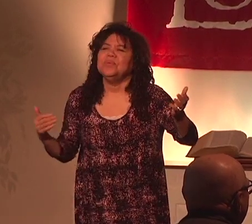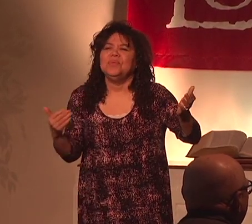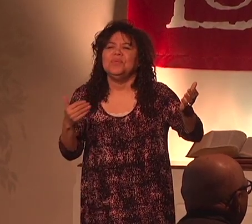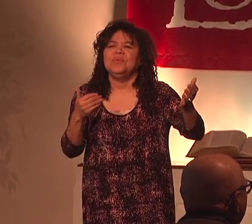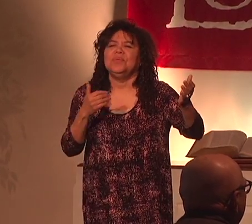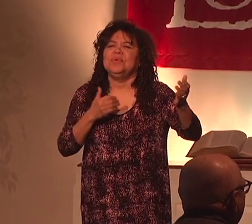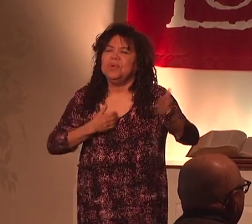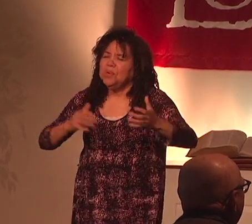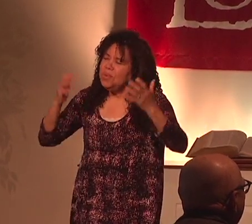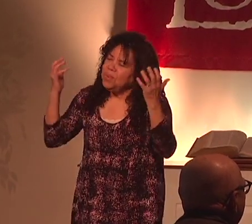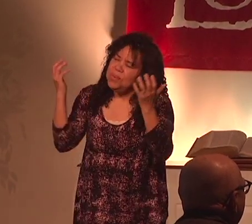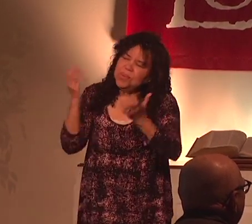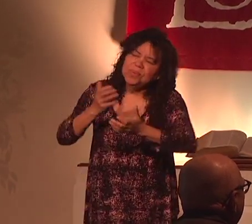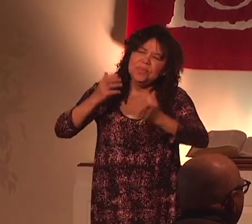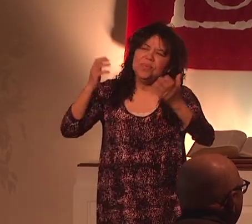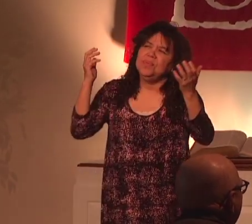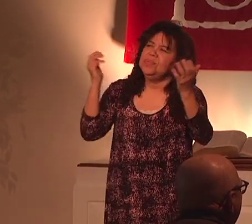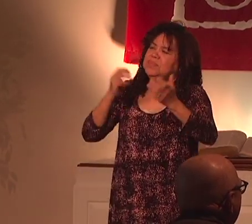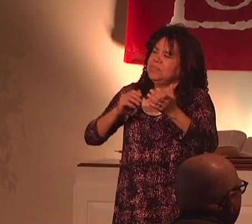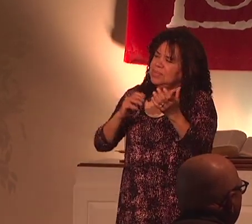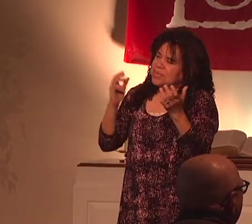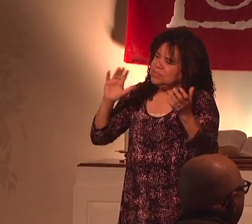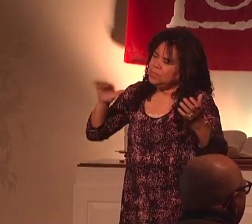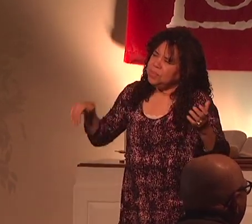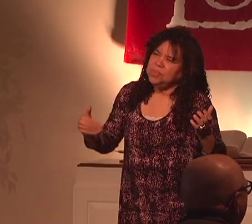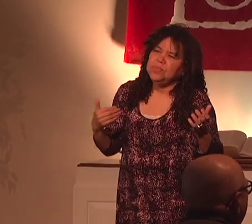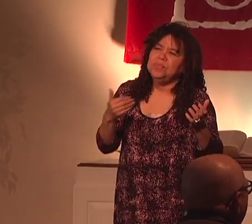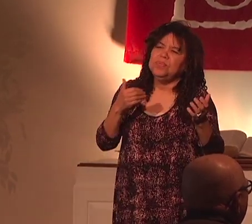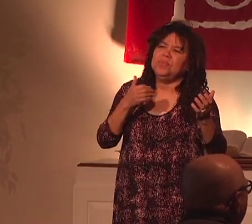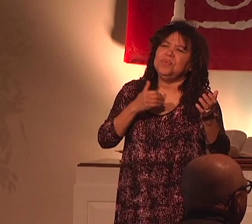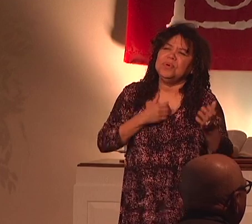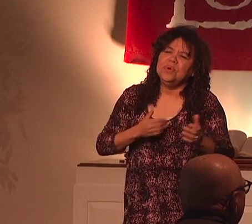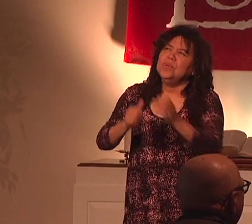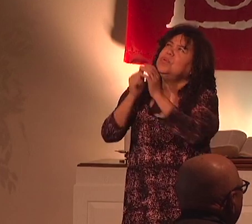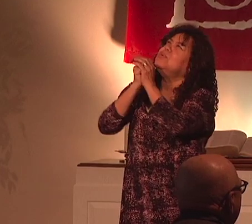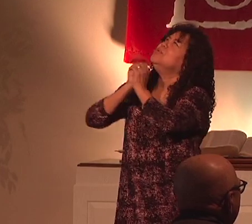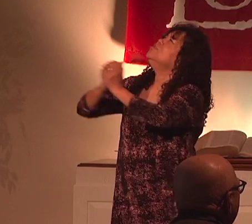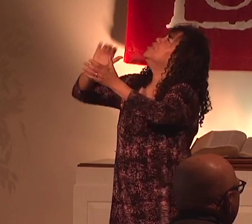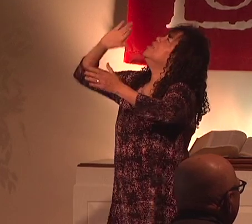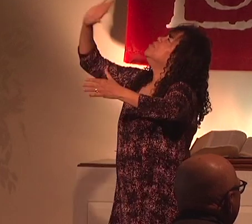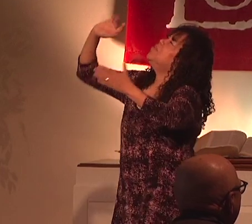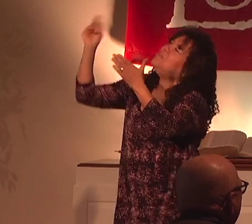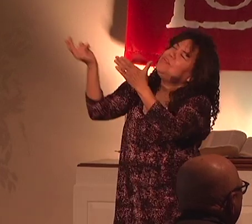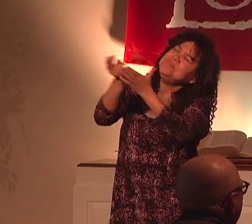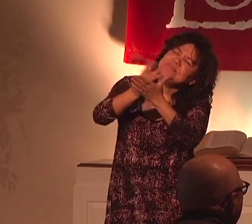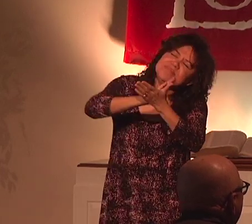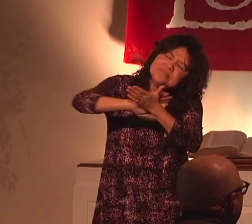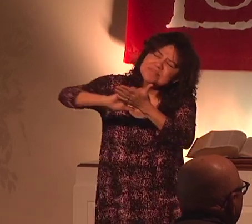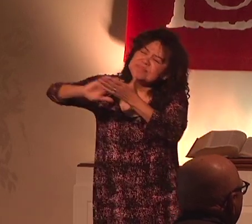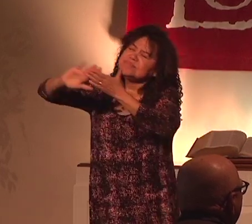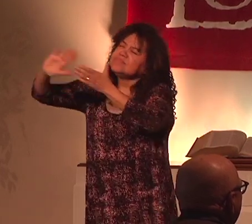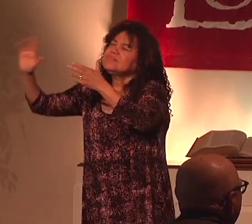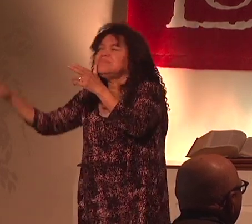Oh my soul Worship His holy